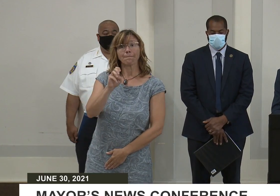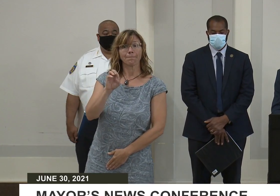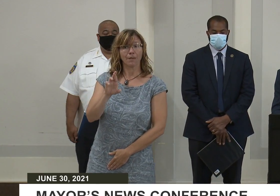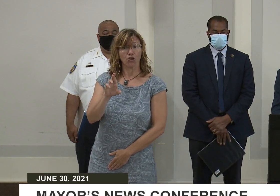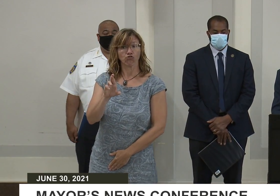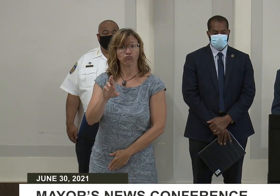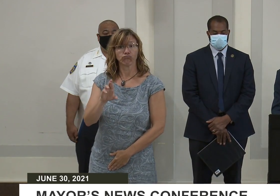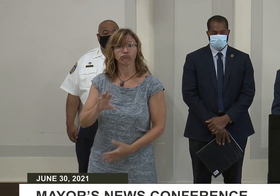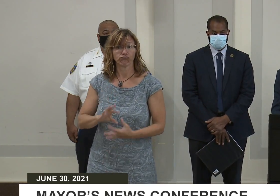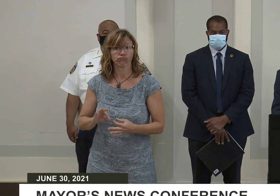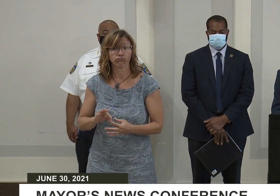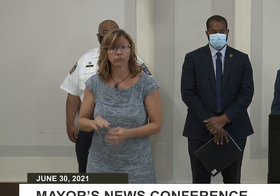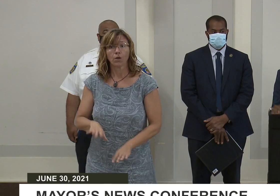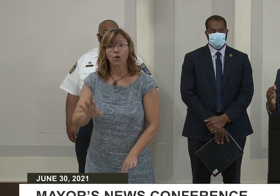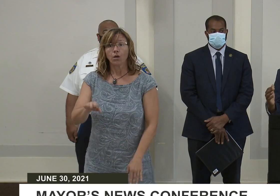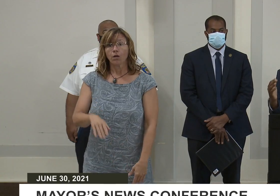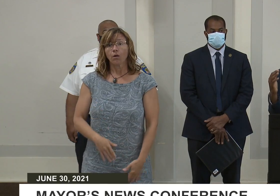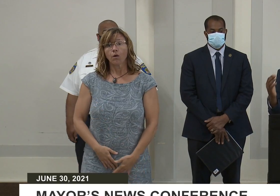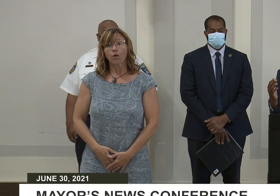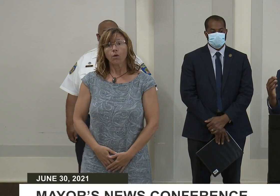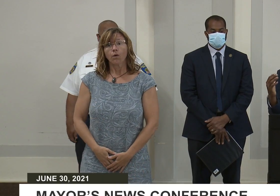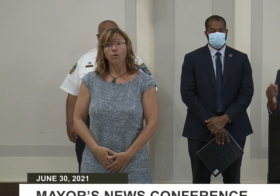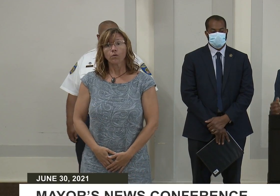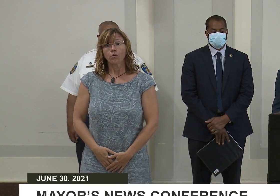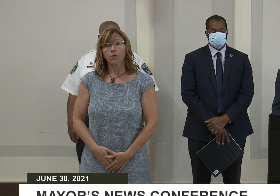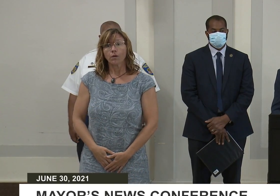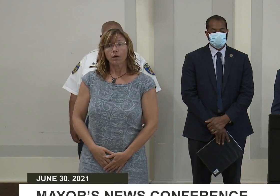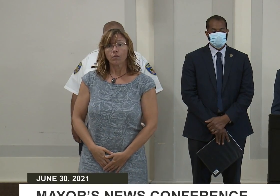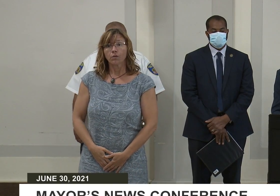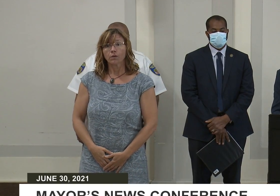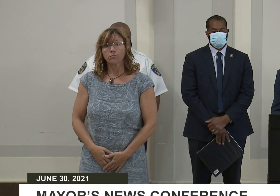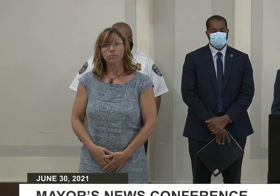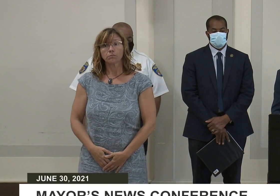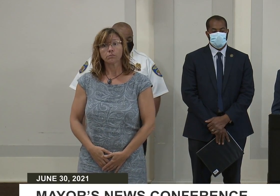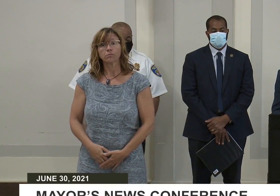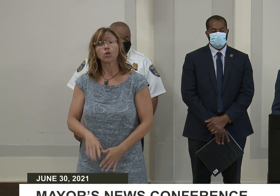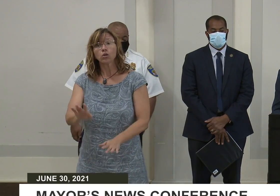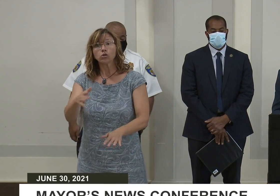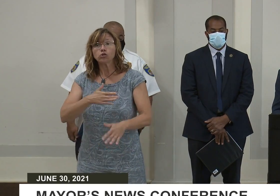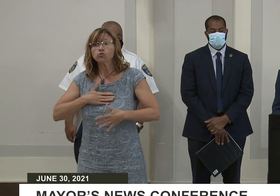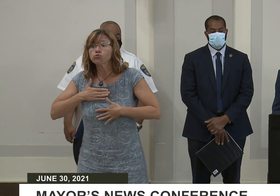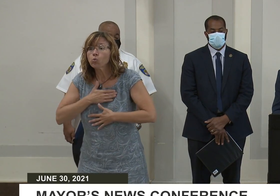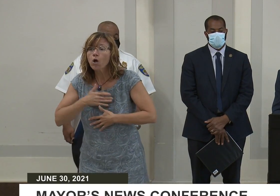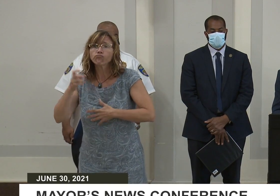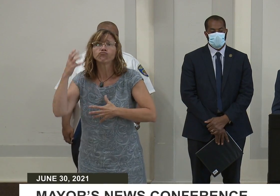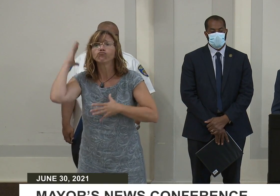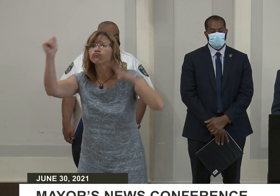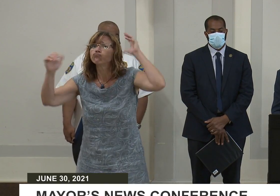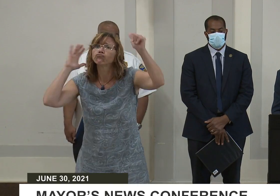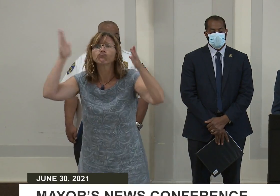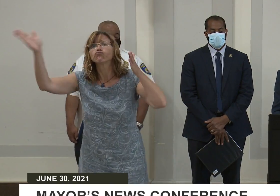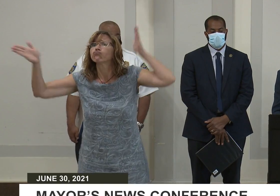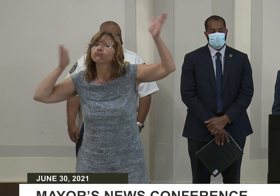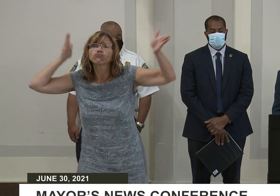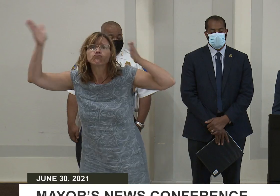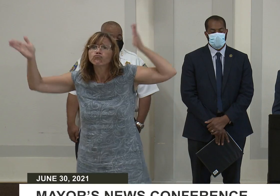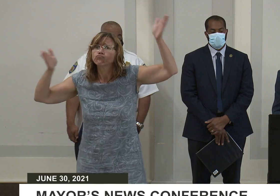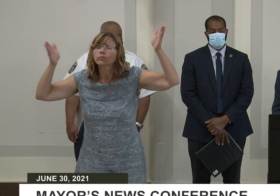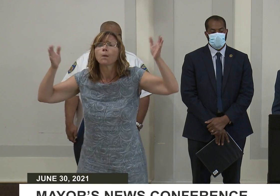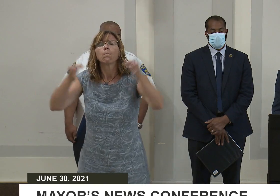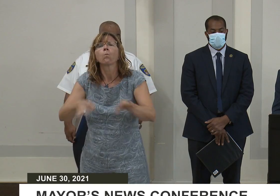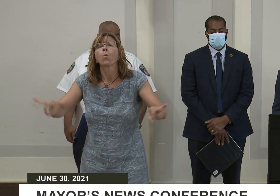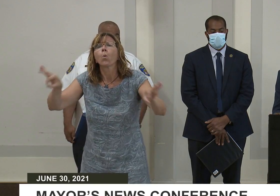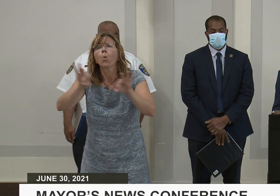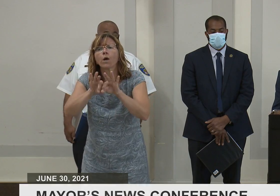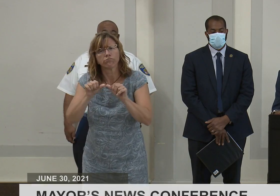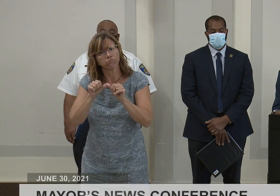and outings that will keep us cool in the heat, it is also absolutely imperative that residents in Baltimore